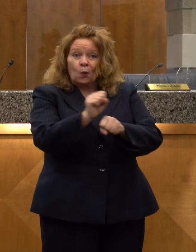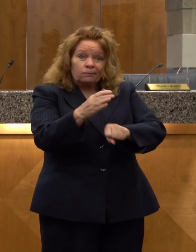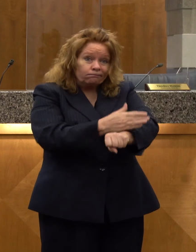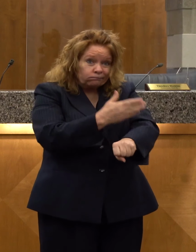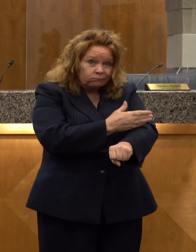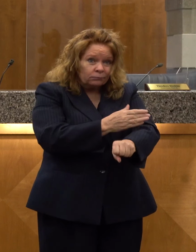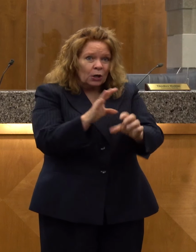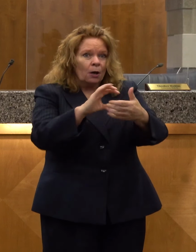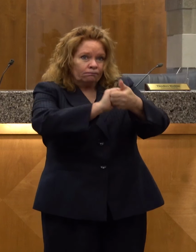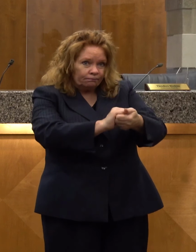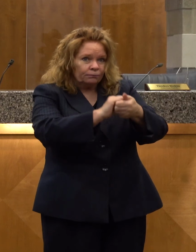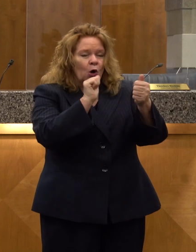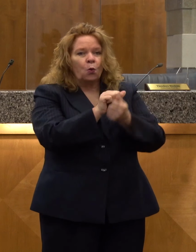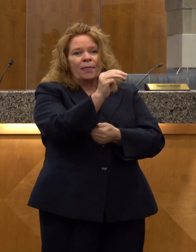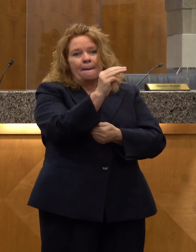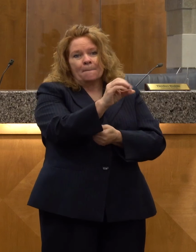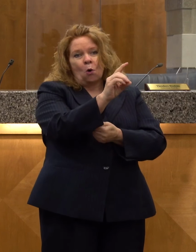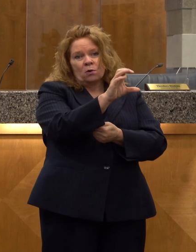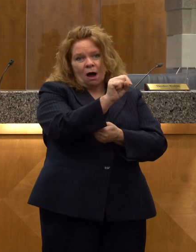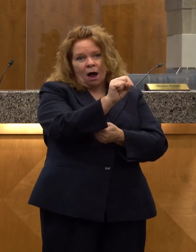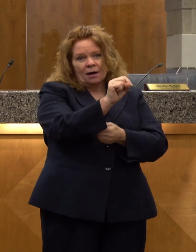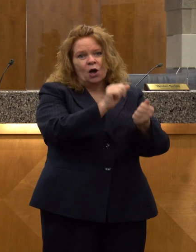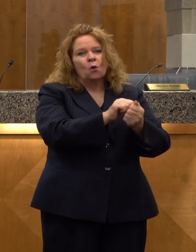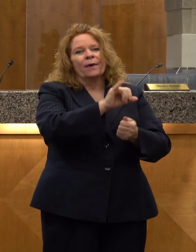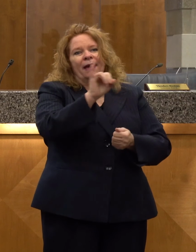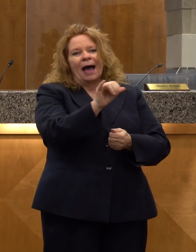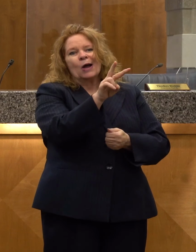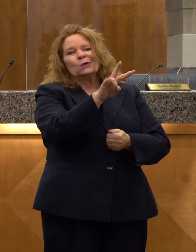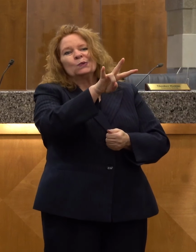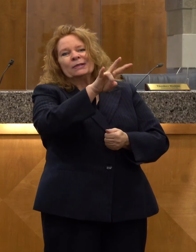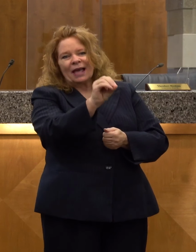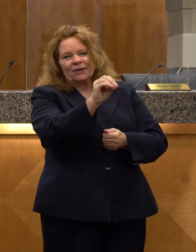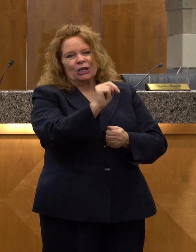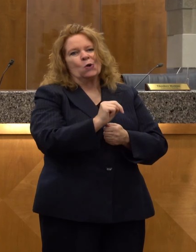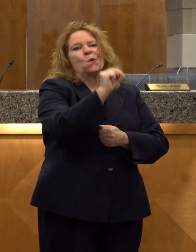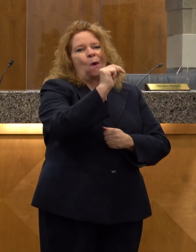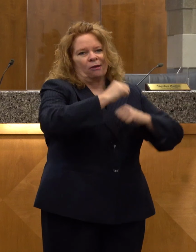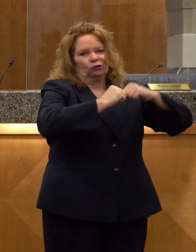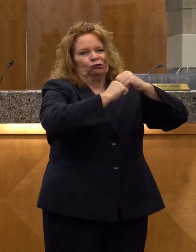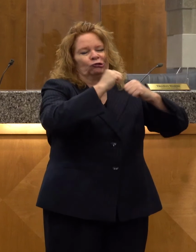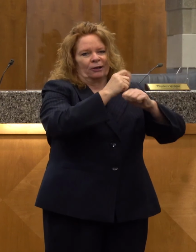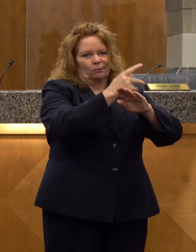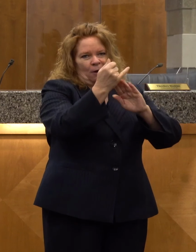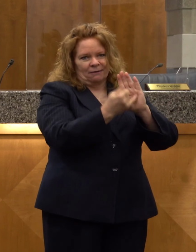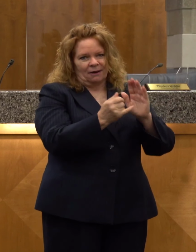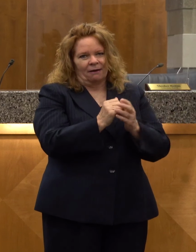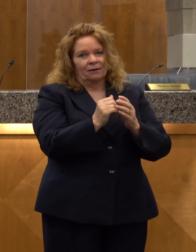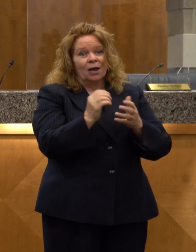with MoDOT and its I-270 North construction project, and this